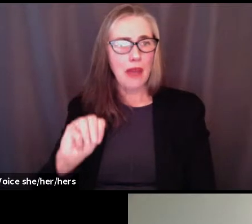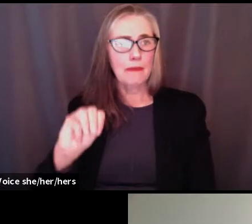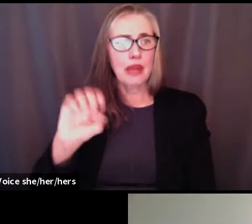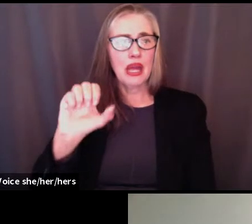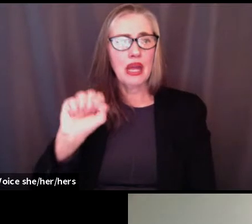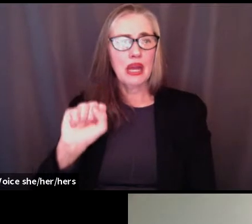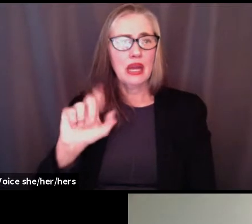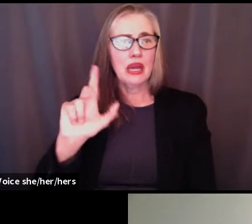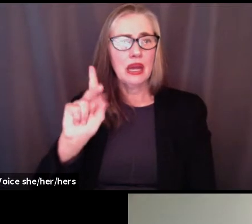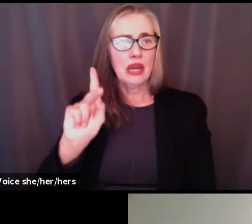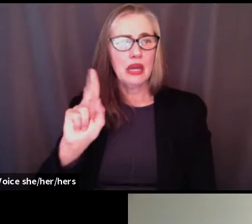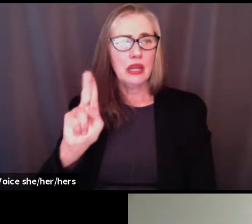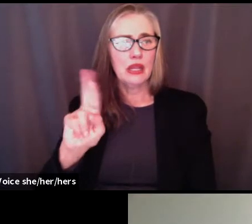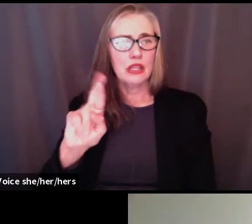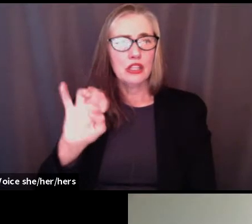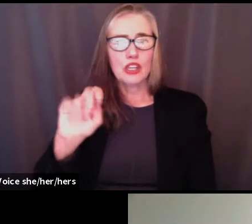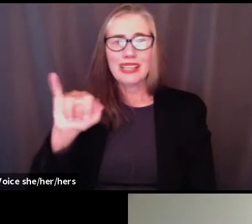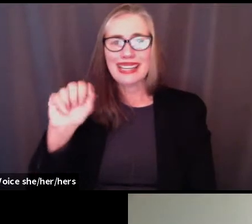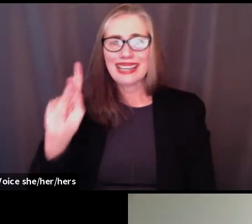Deborah?